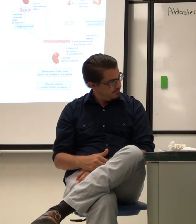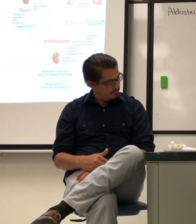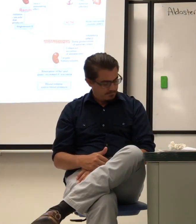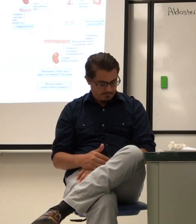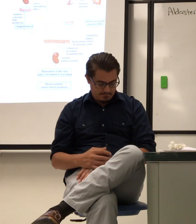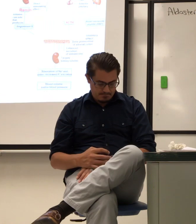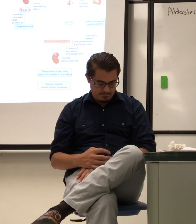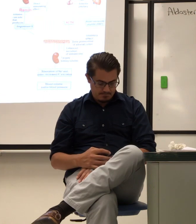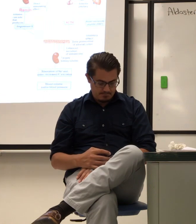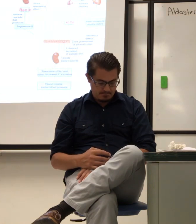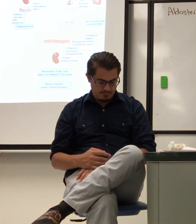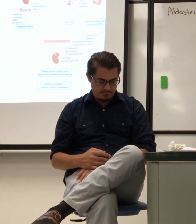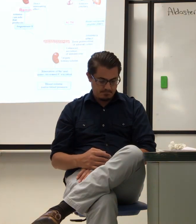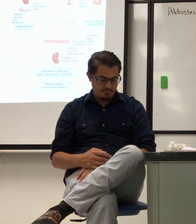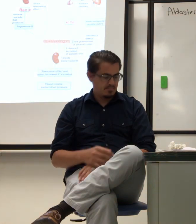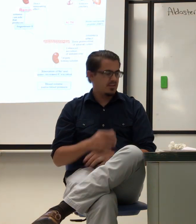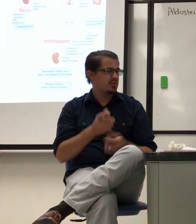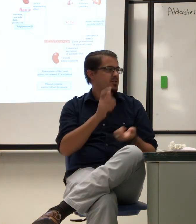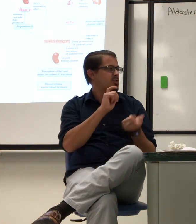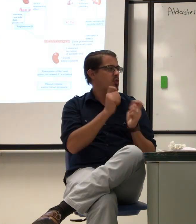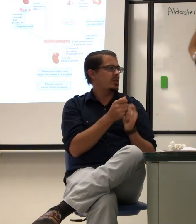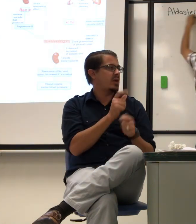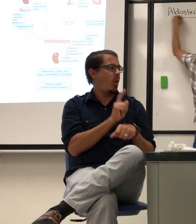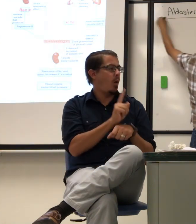Aldosterone release.